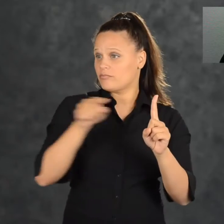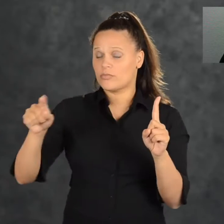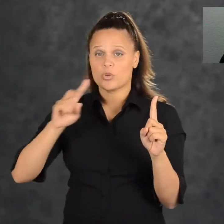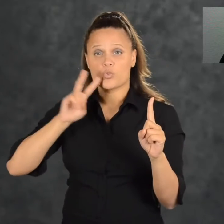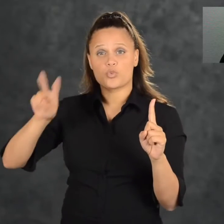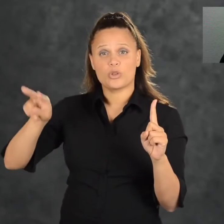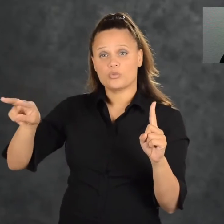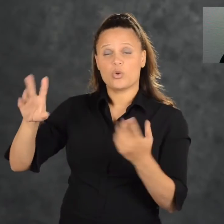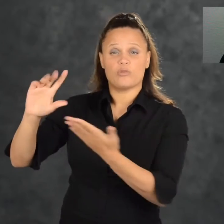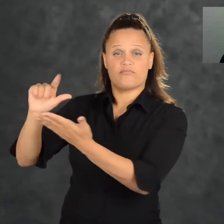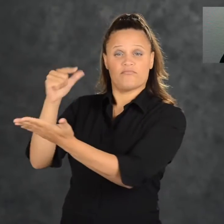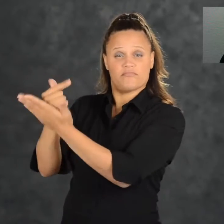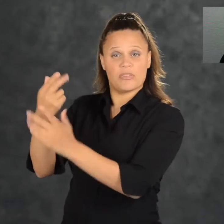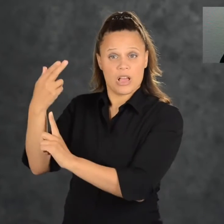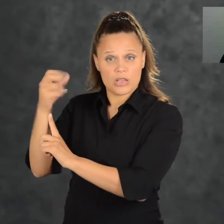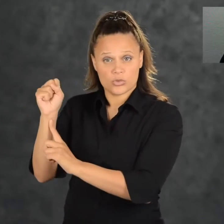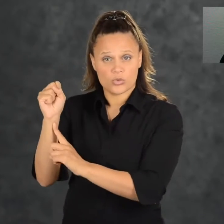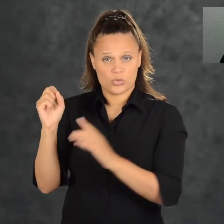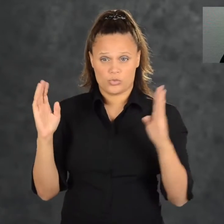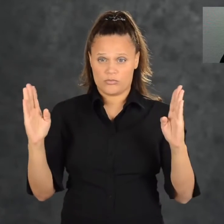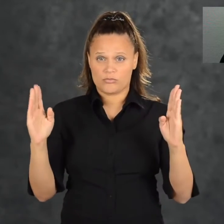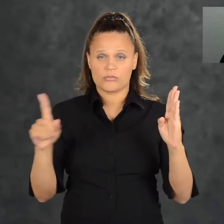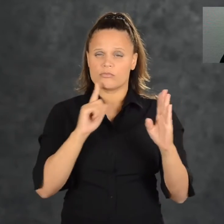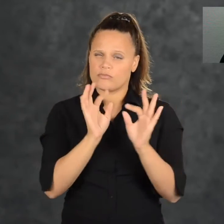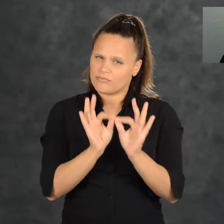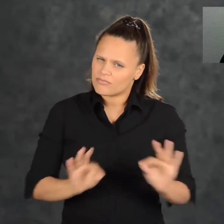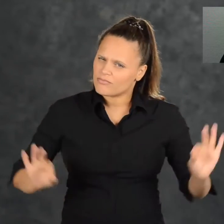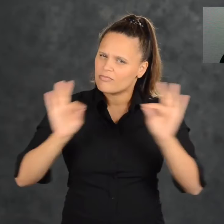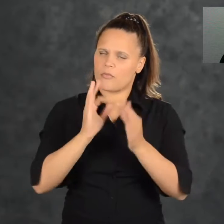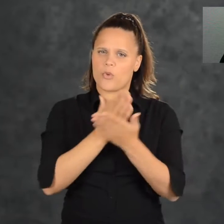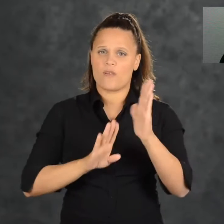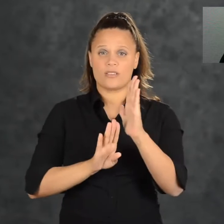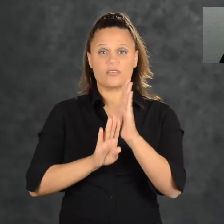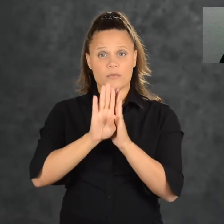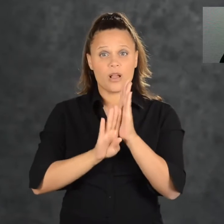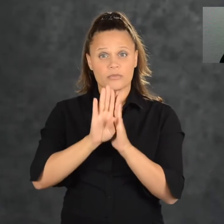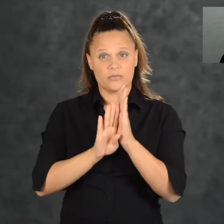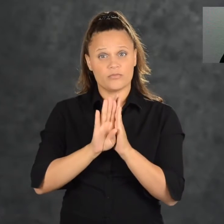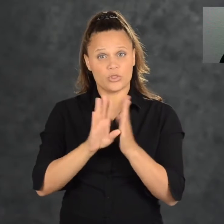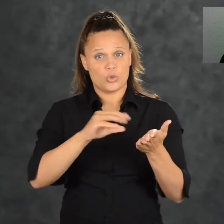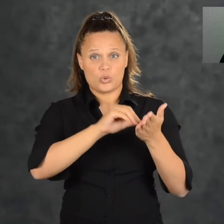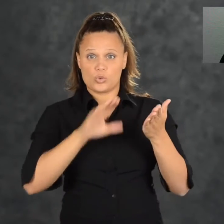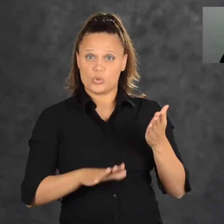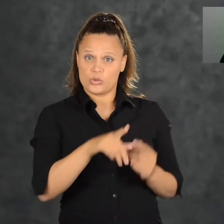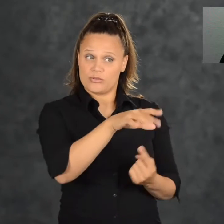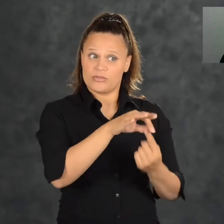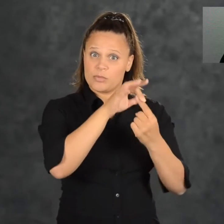From this time of 14 to 22, or upon graduation of high school, is a very important part of